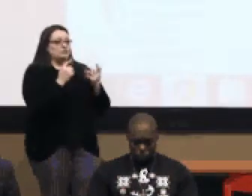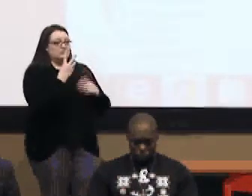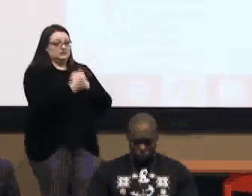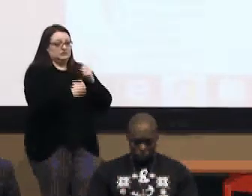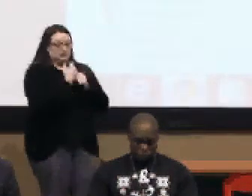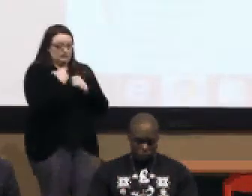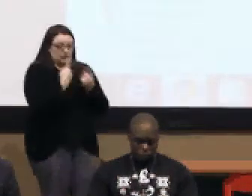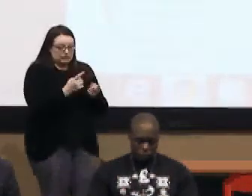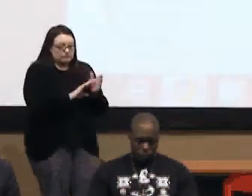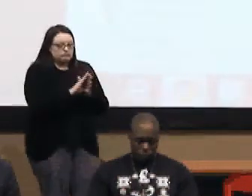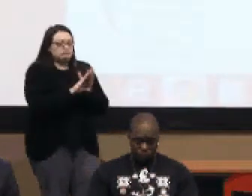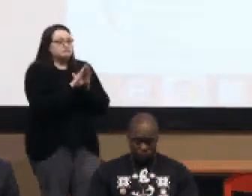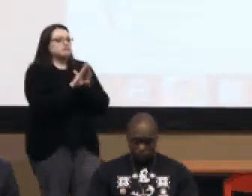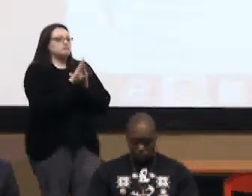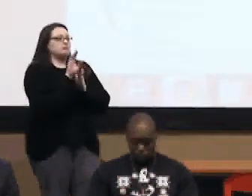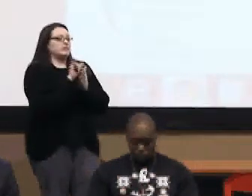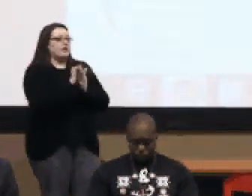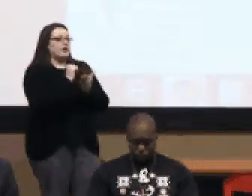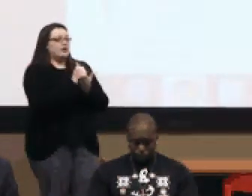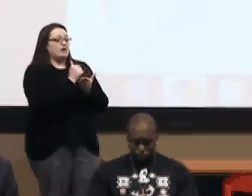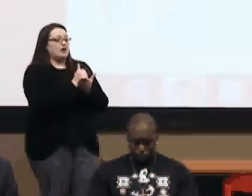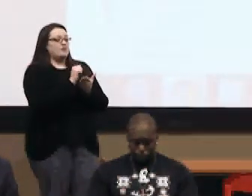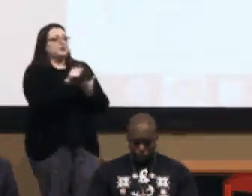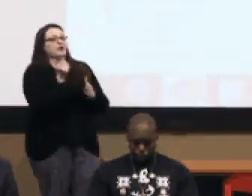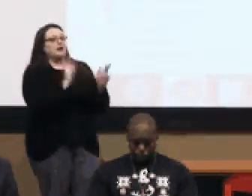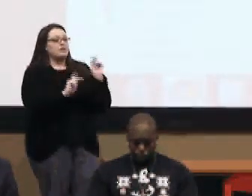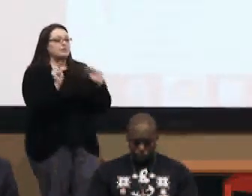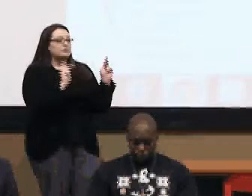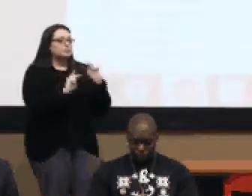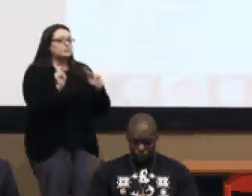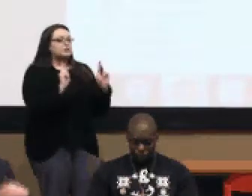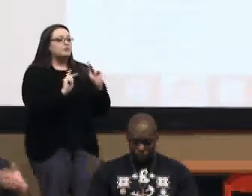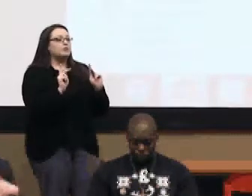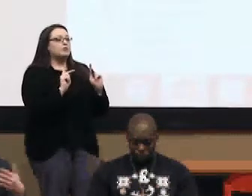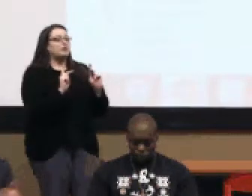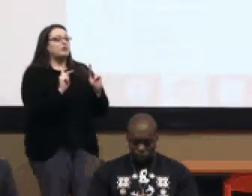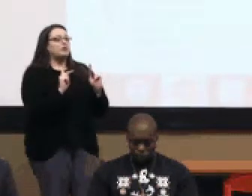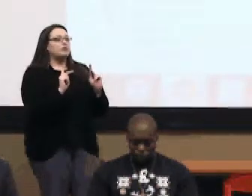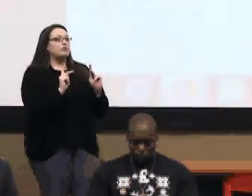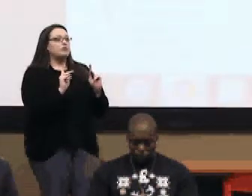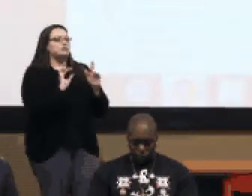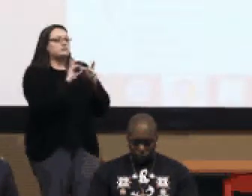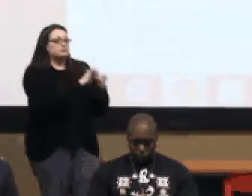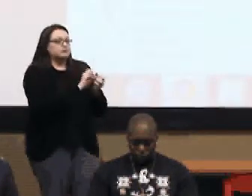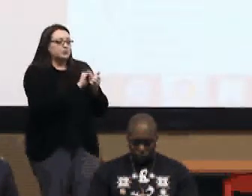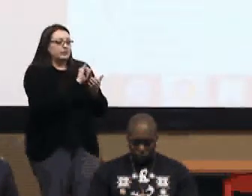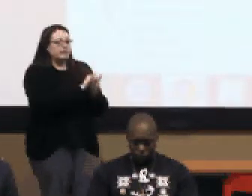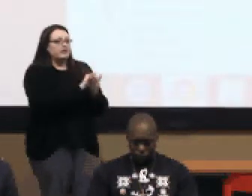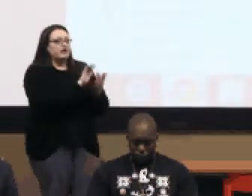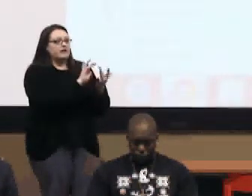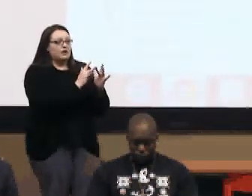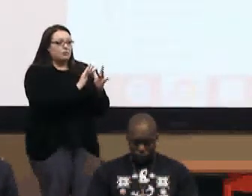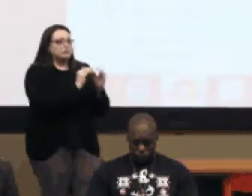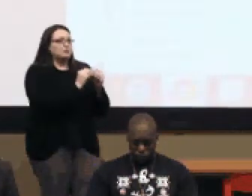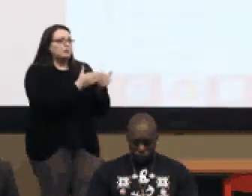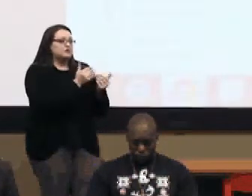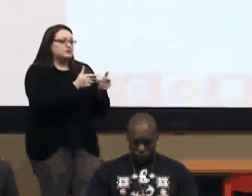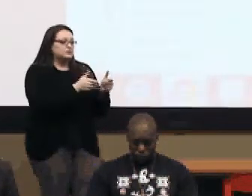years really building that network and helping other people get tapped into that network in an easy